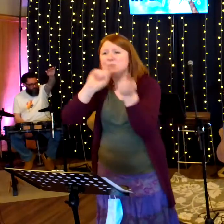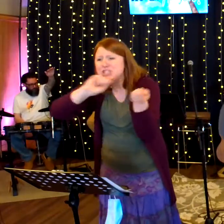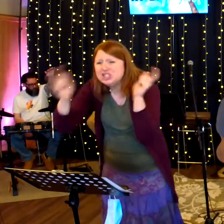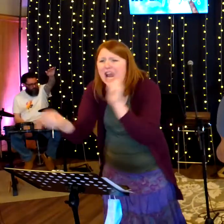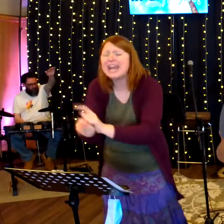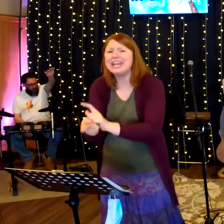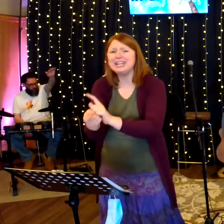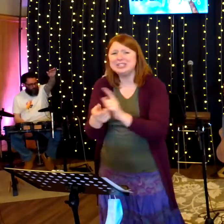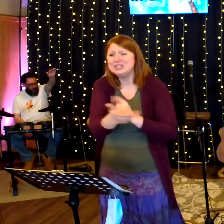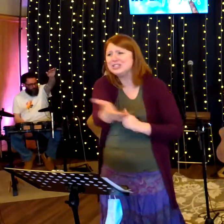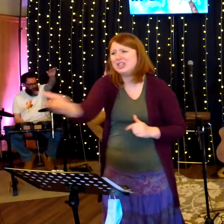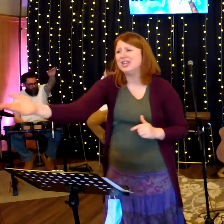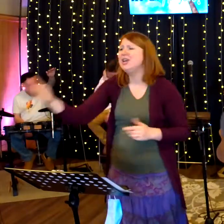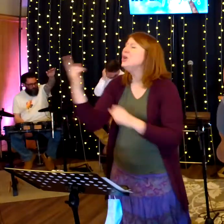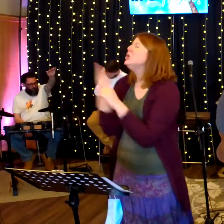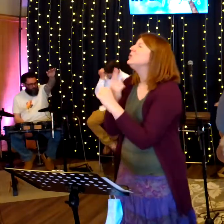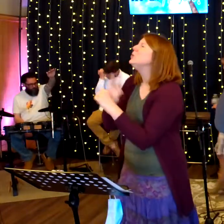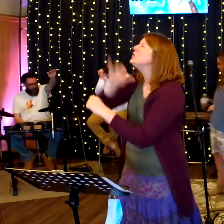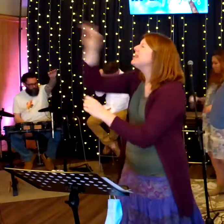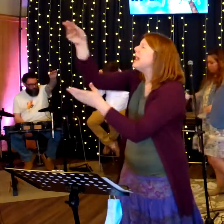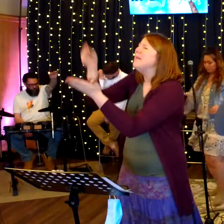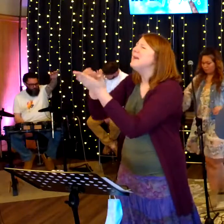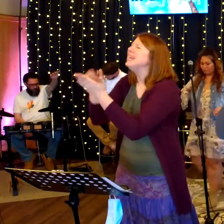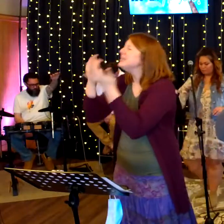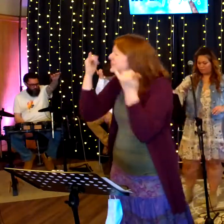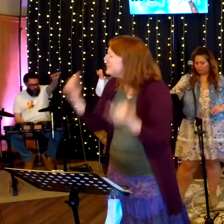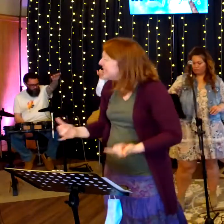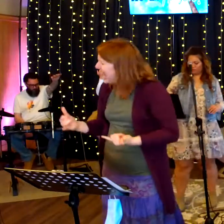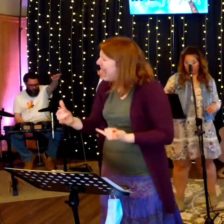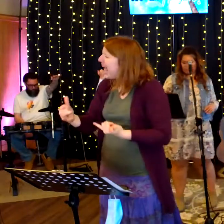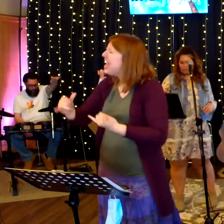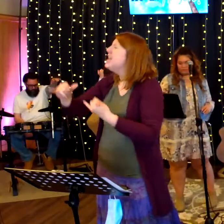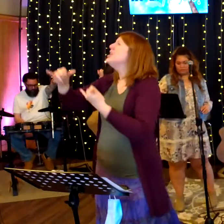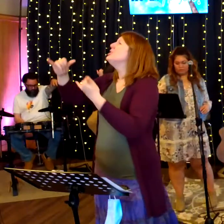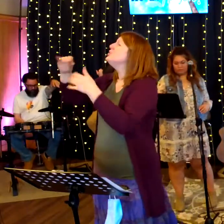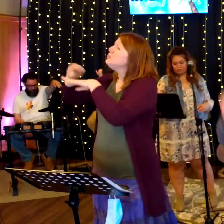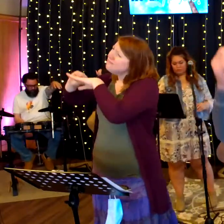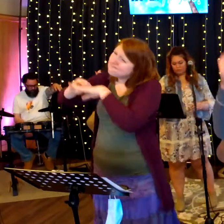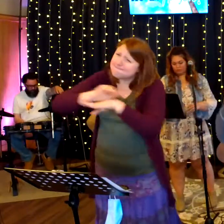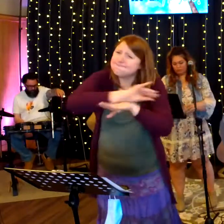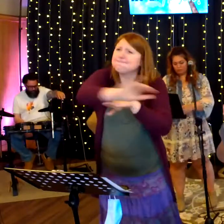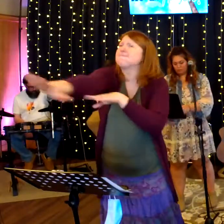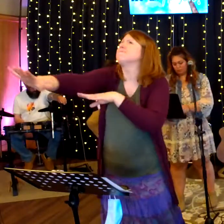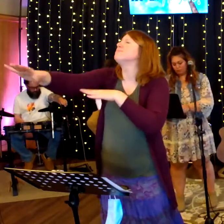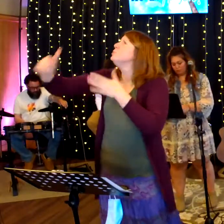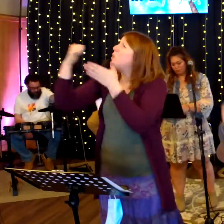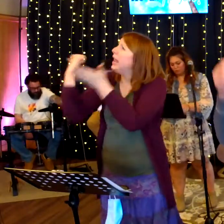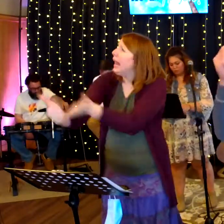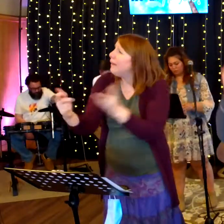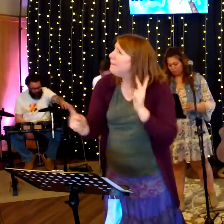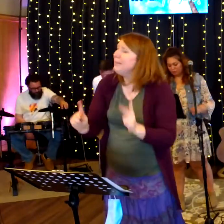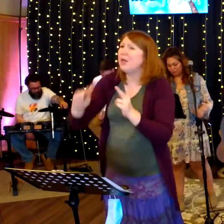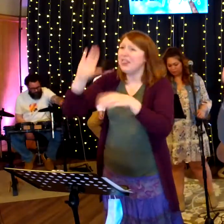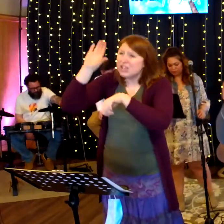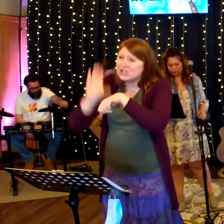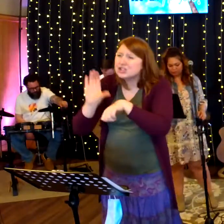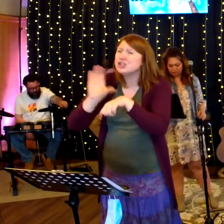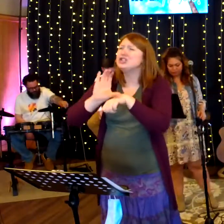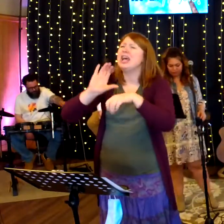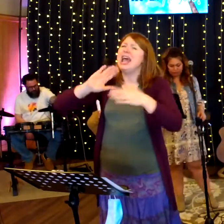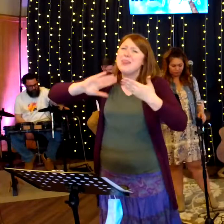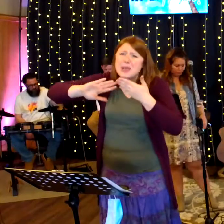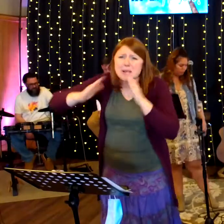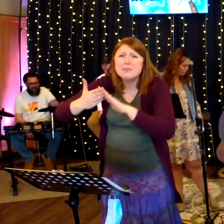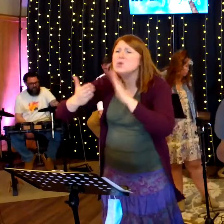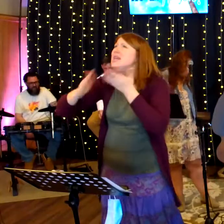God, use these gifts this morning to accomplish your perfect will in this church, in this community, in this nation, and even in